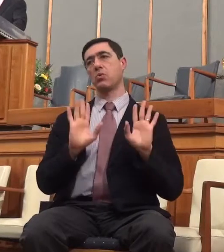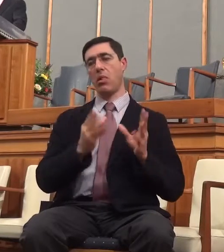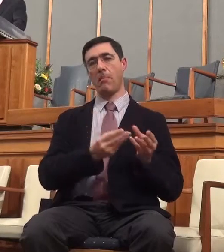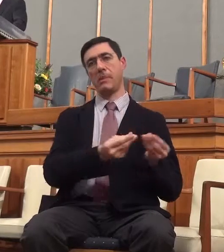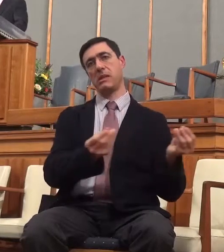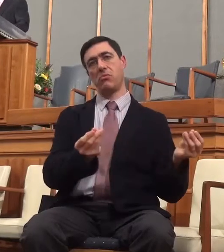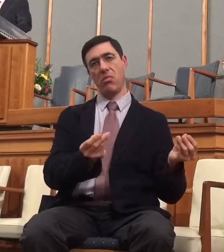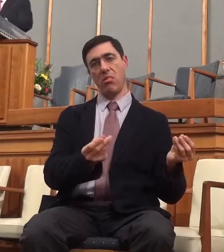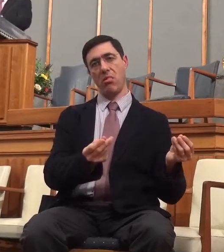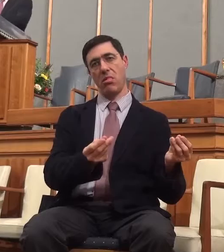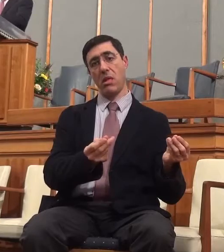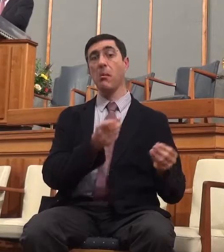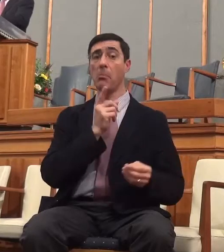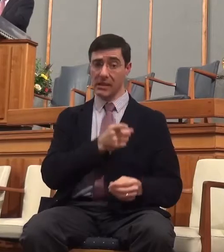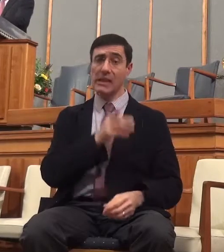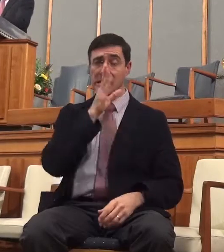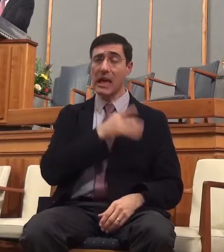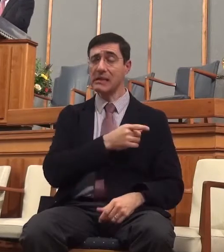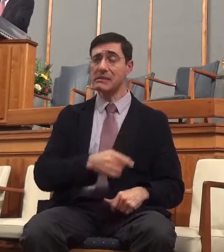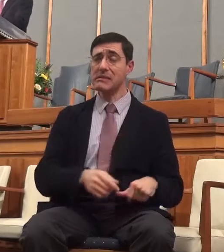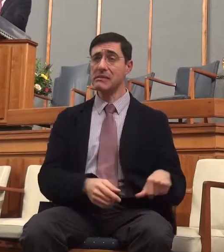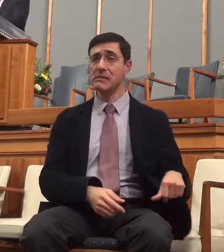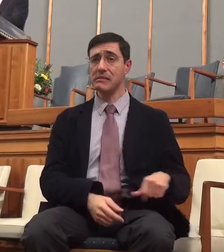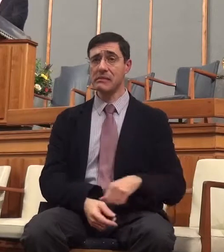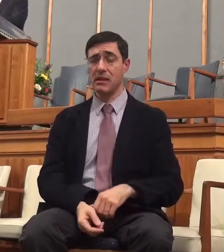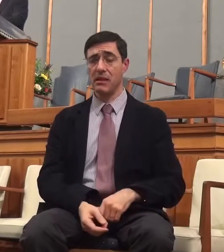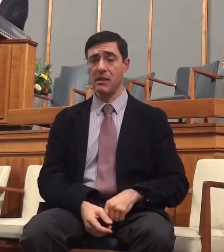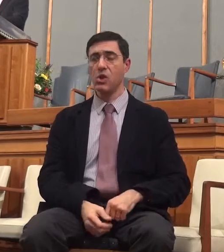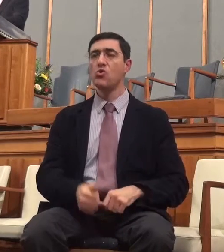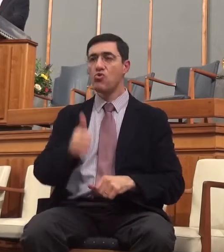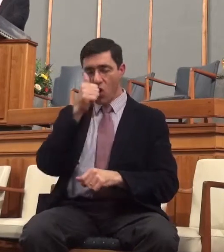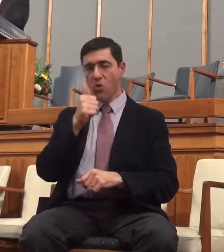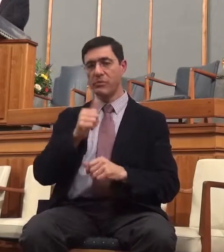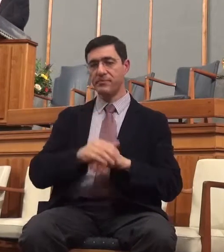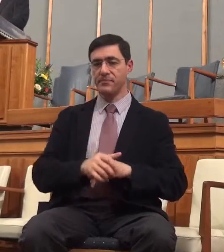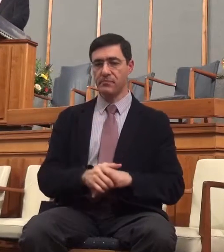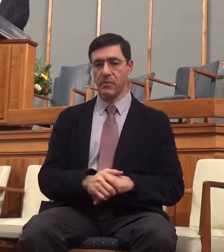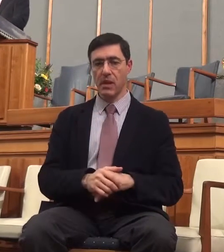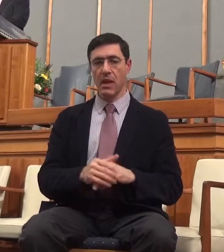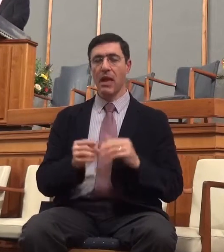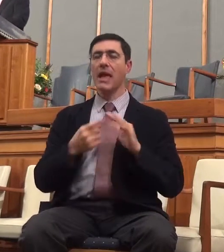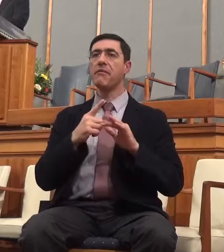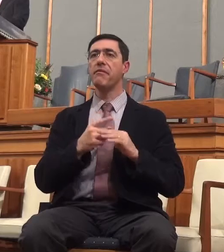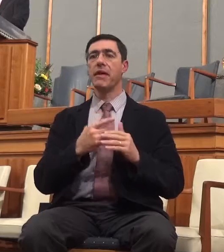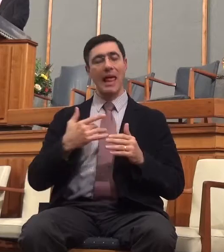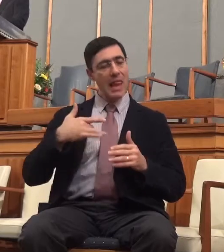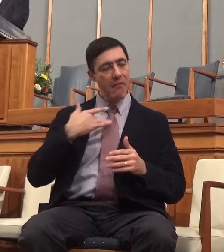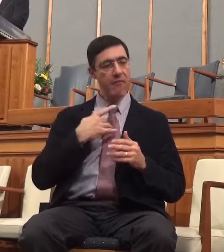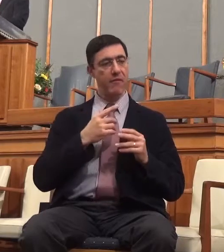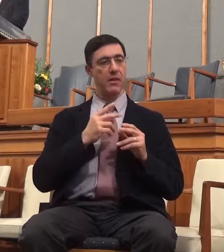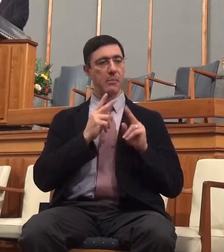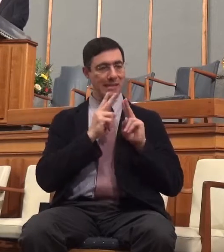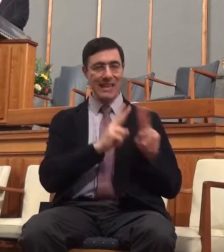sad, dear friends. It is not unscientific to have faith in the information about the soul